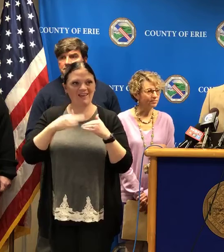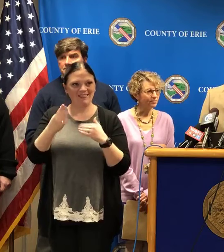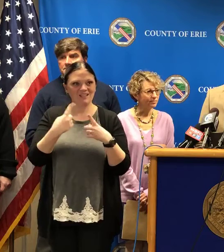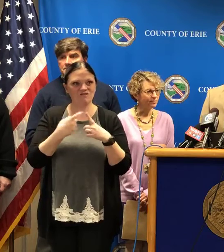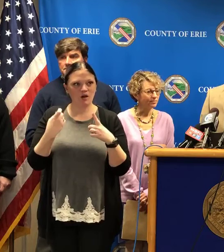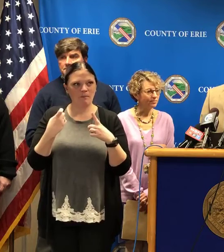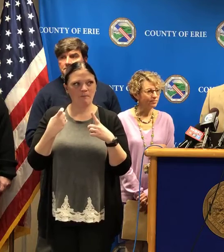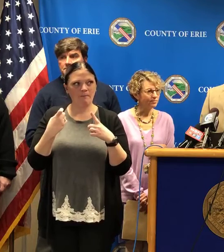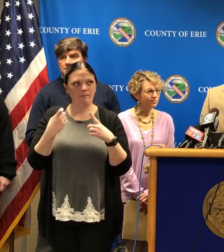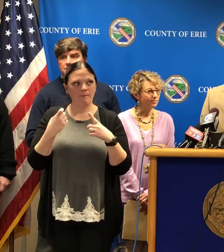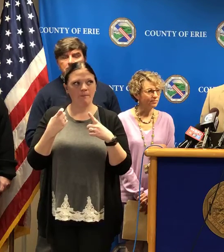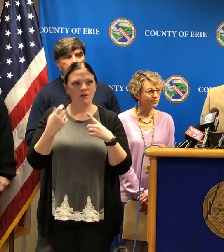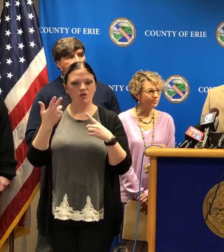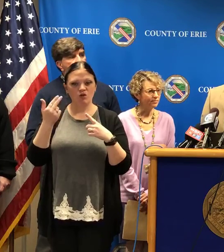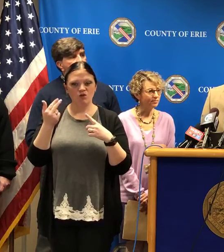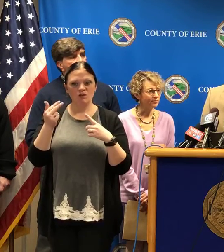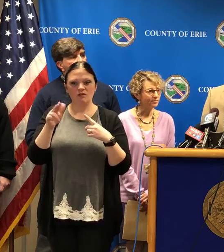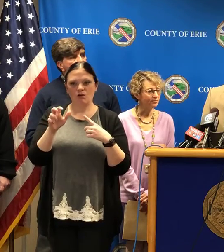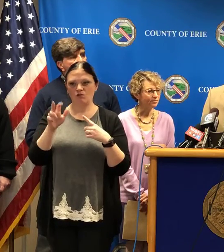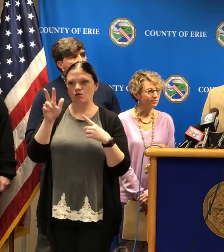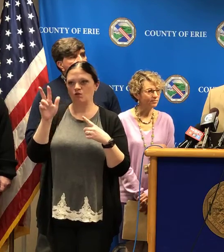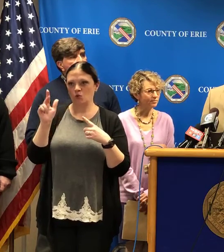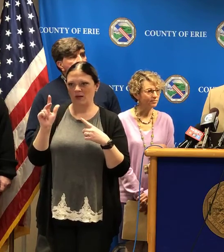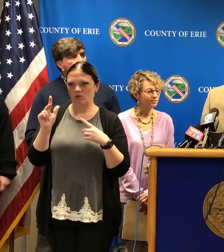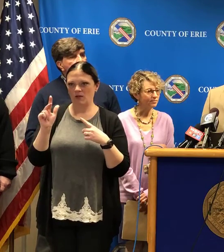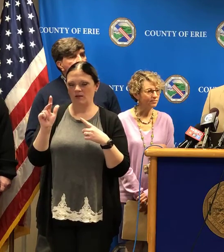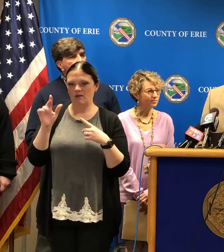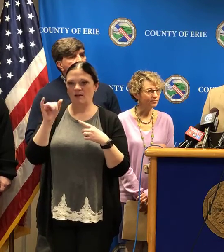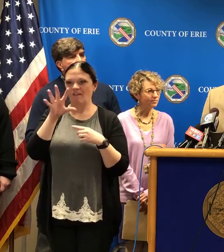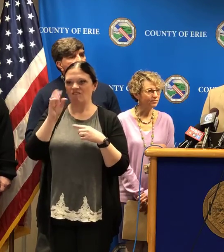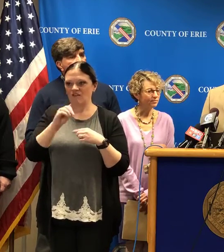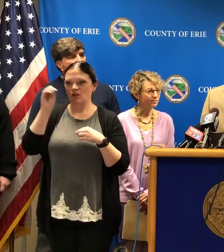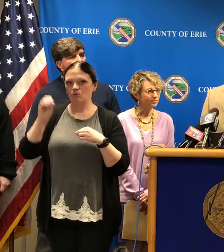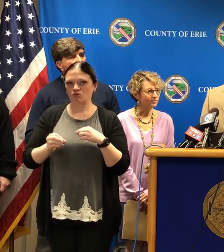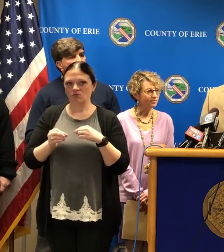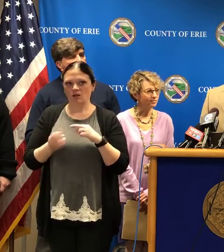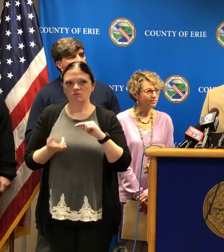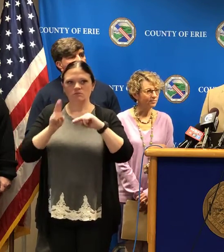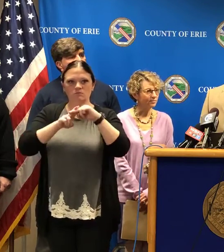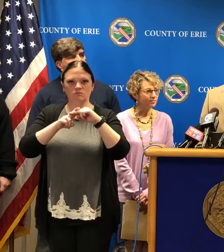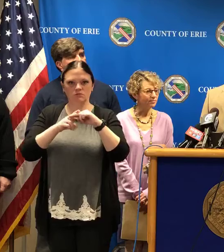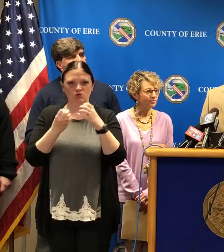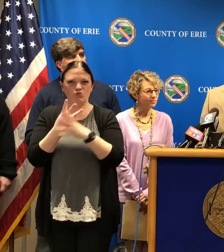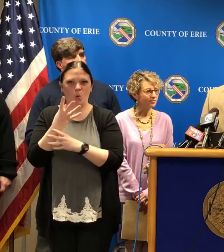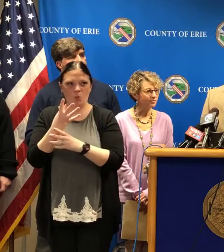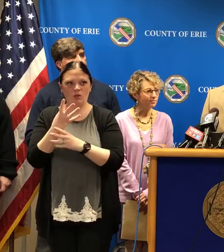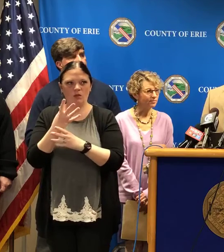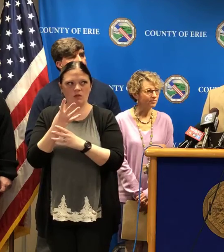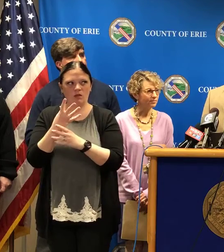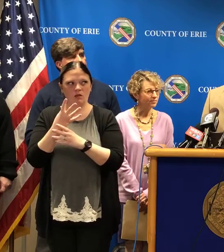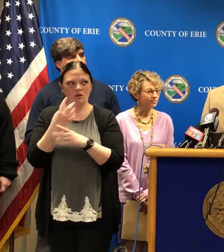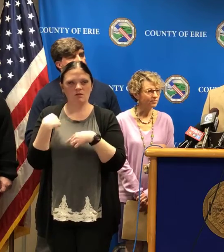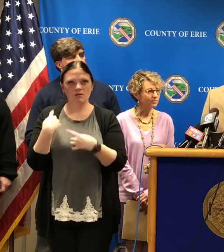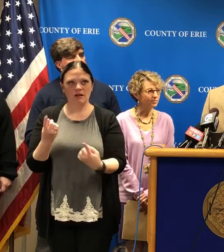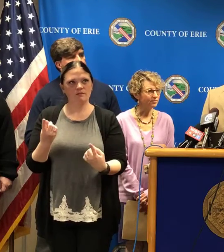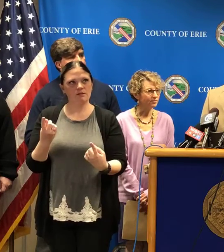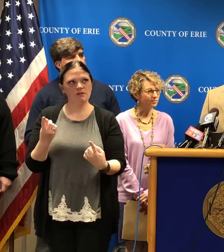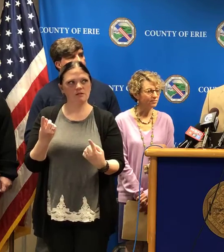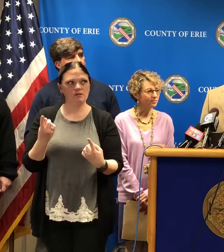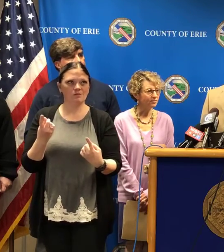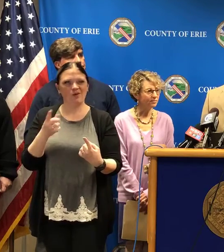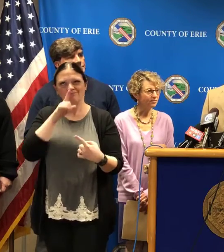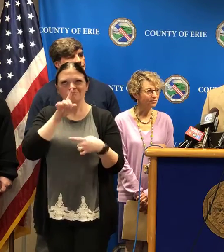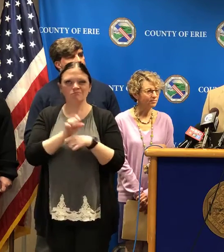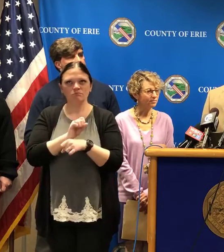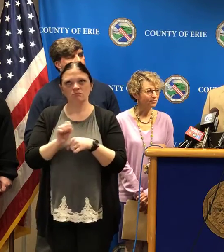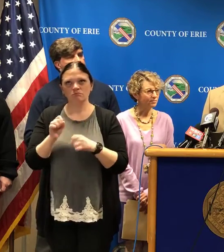the 1,323, that was a 50% growth plus since, or actually